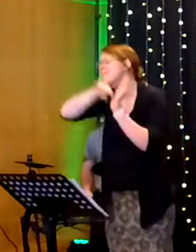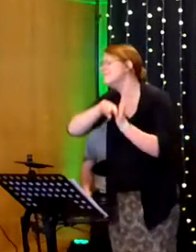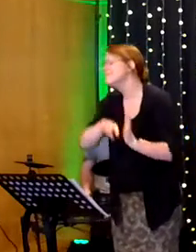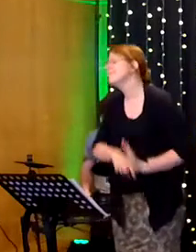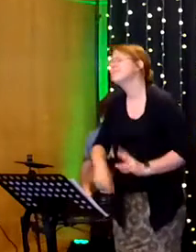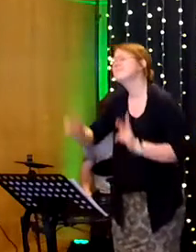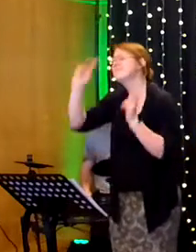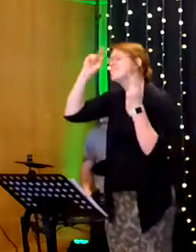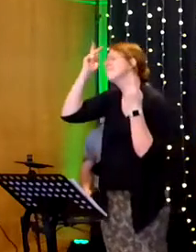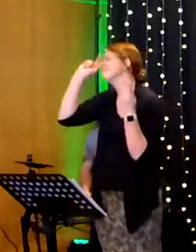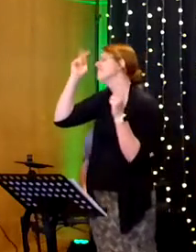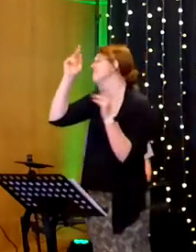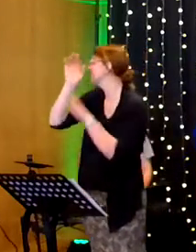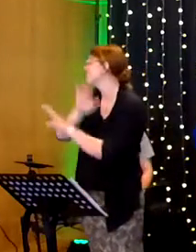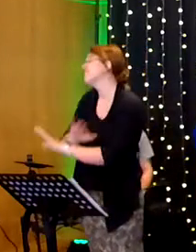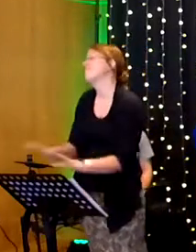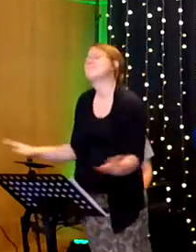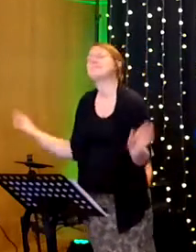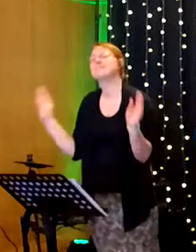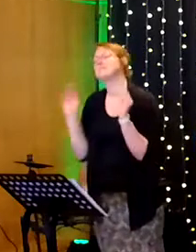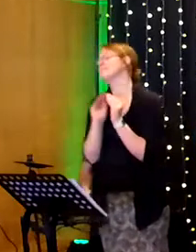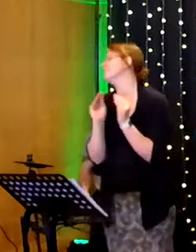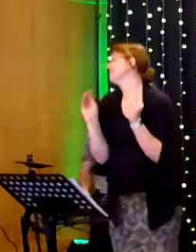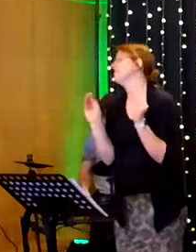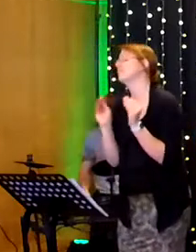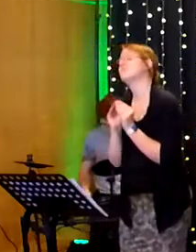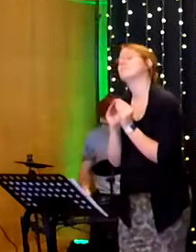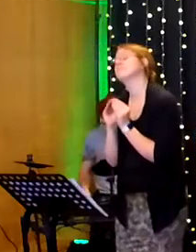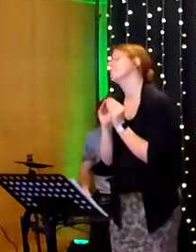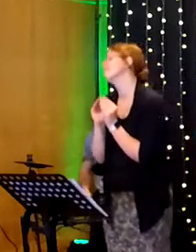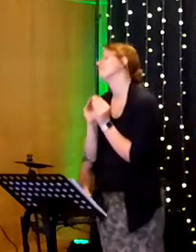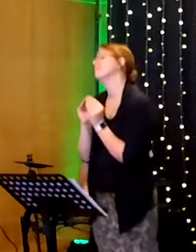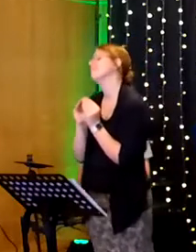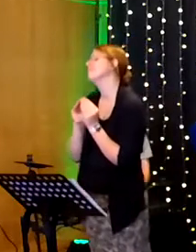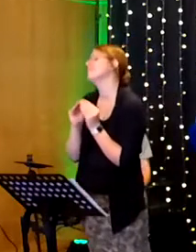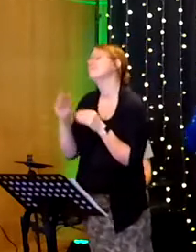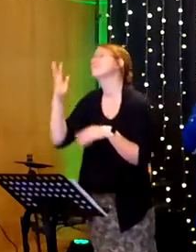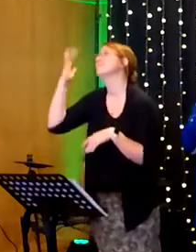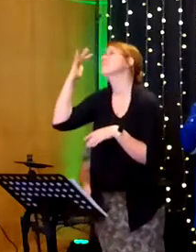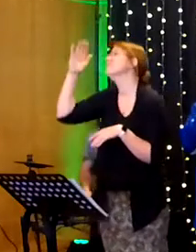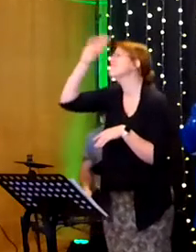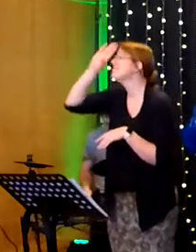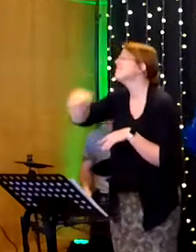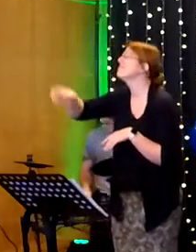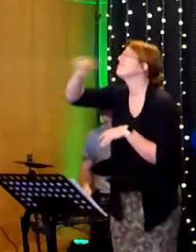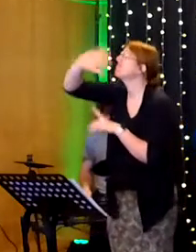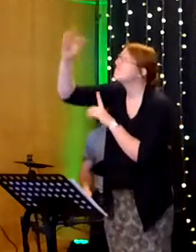I'm no longer a slave to fear.